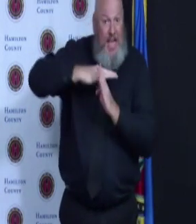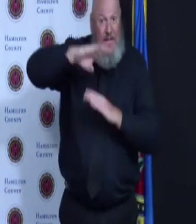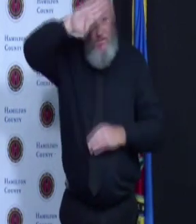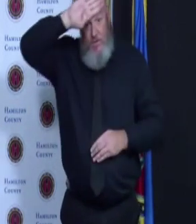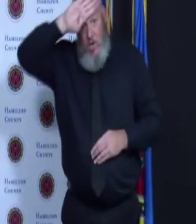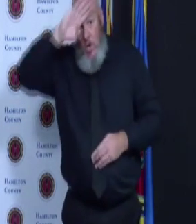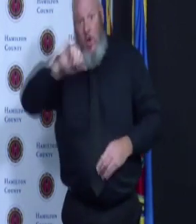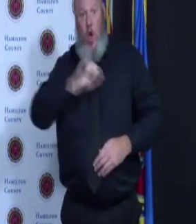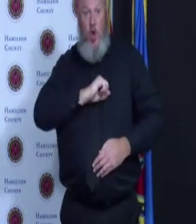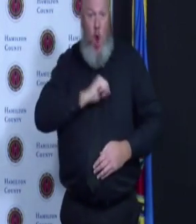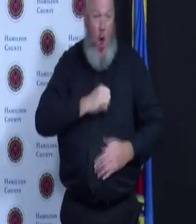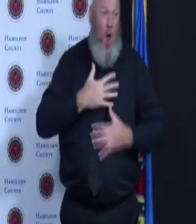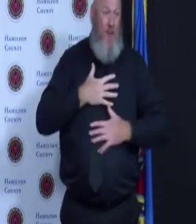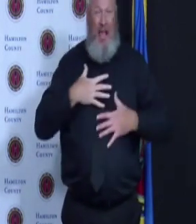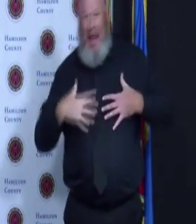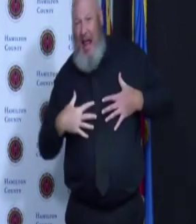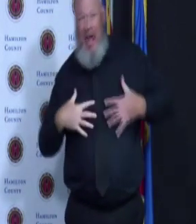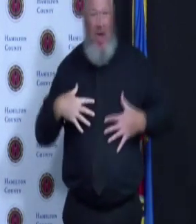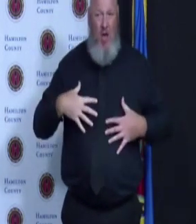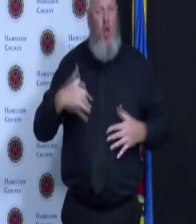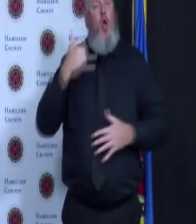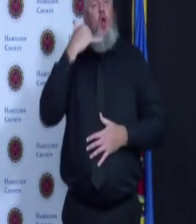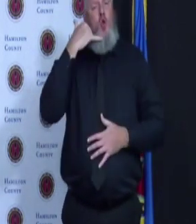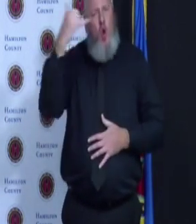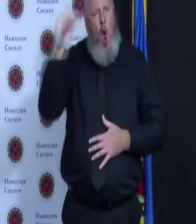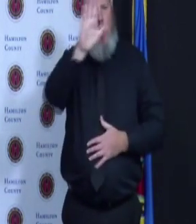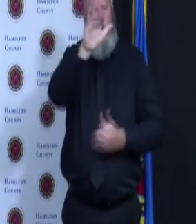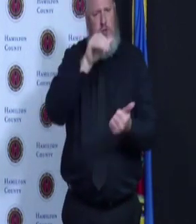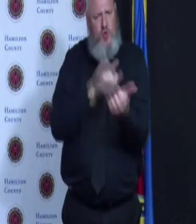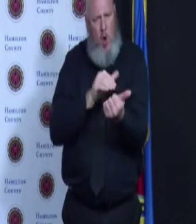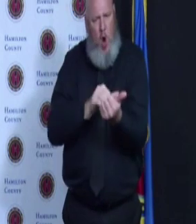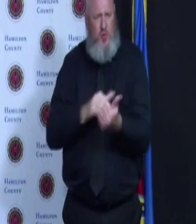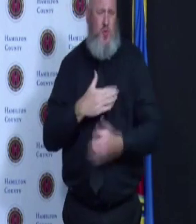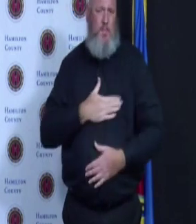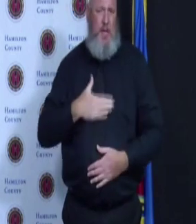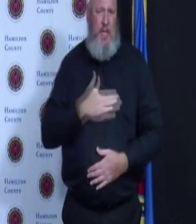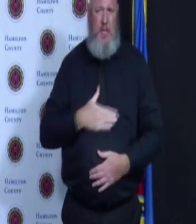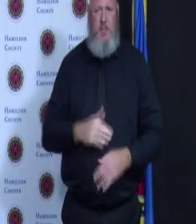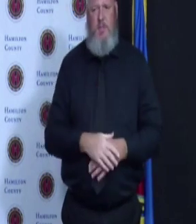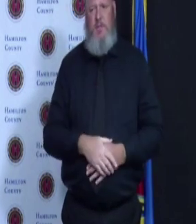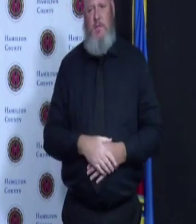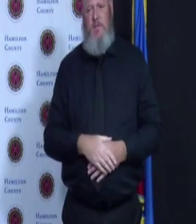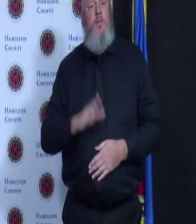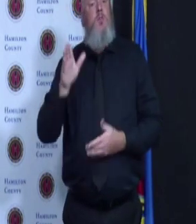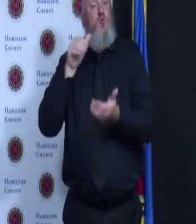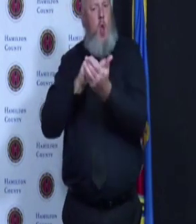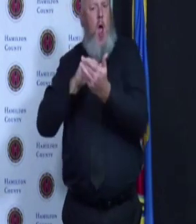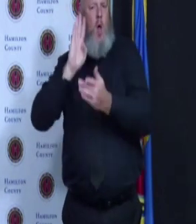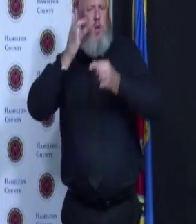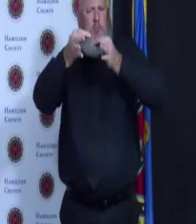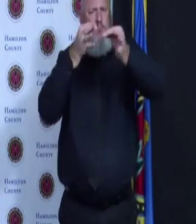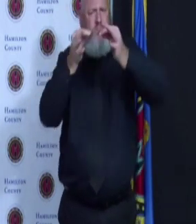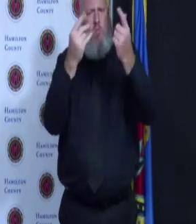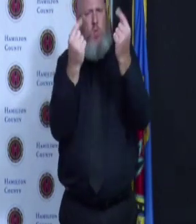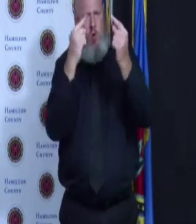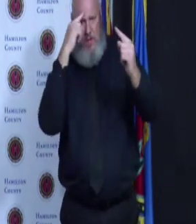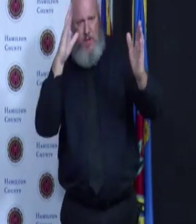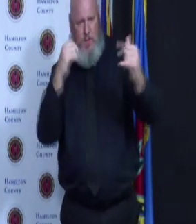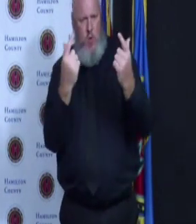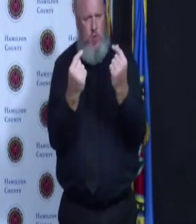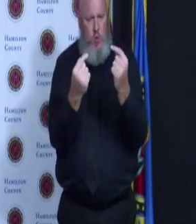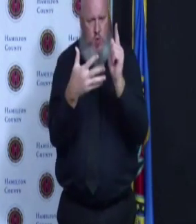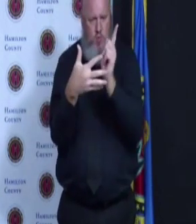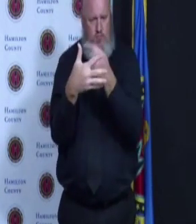closest urgent care. A physician will then guide you with next steps. Please do not show up to an emergency